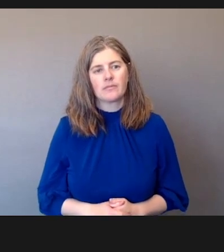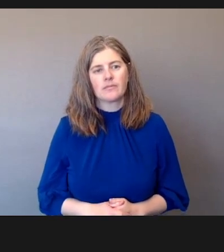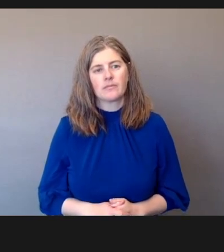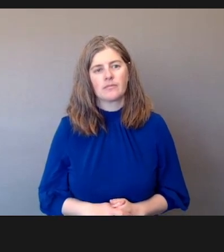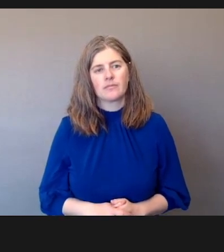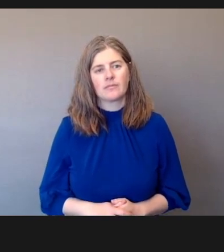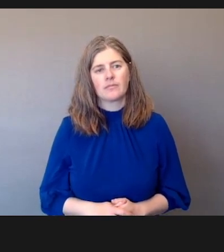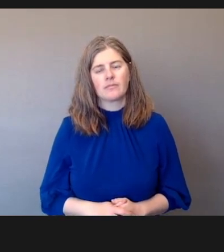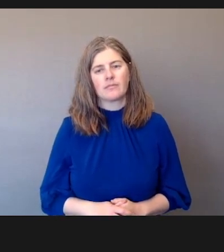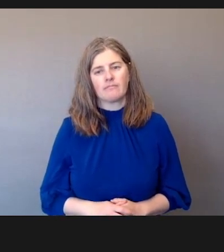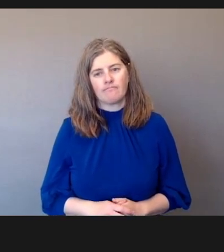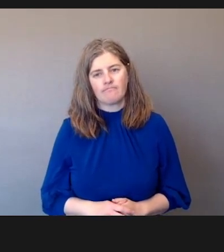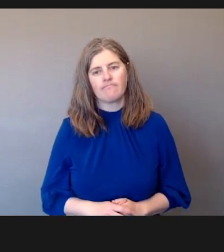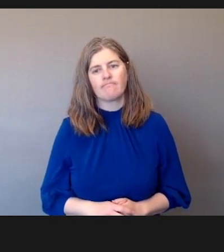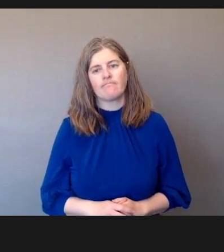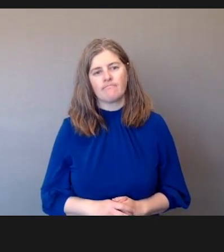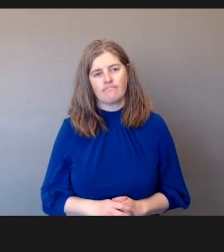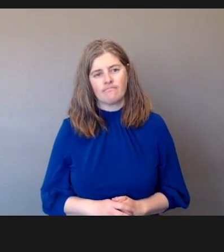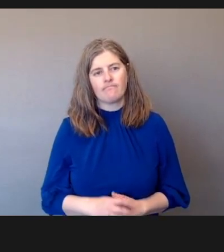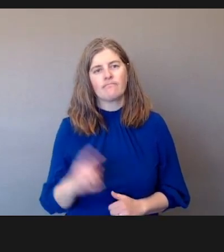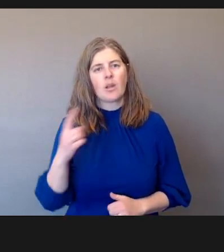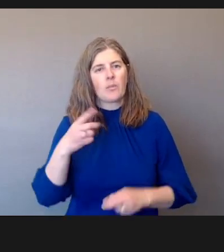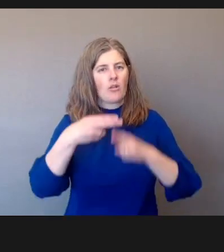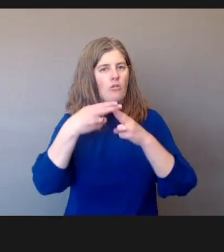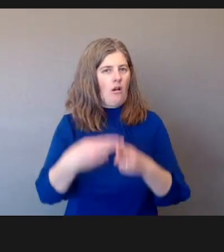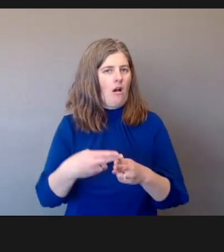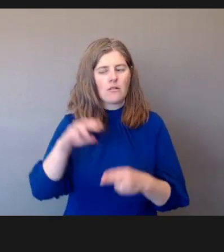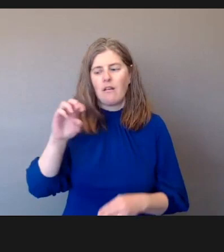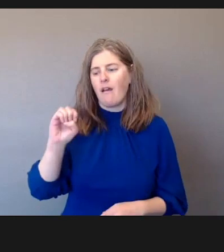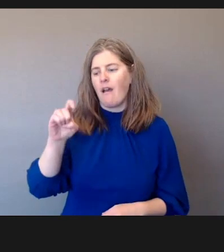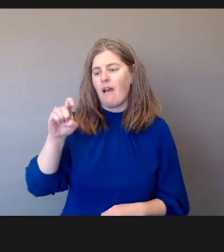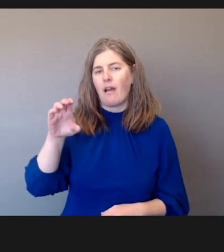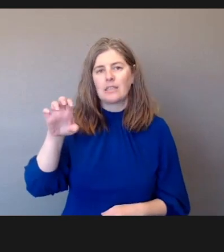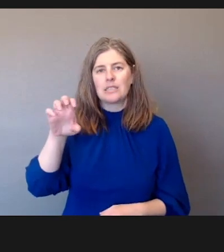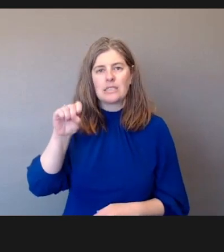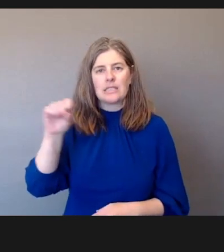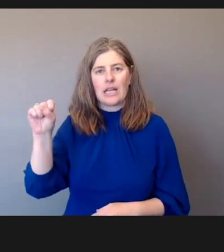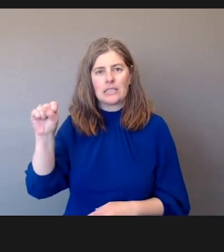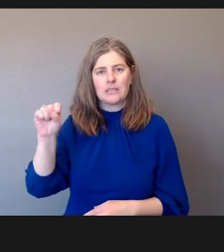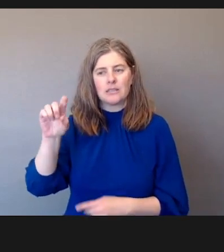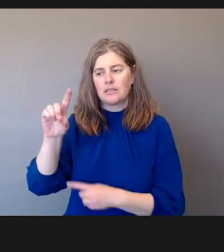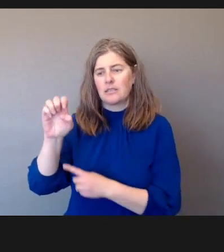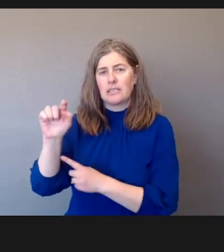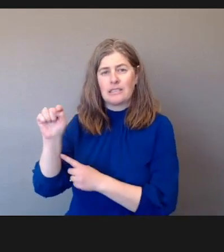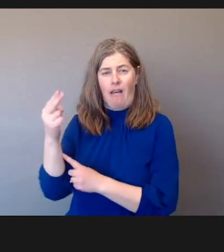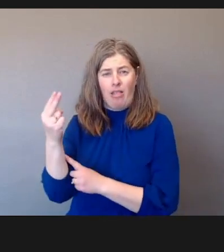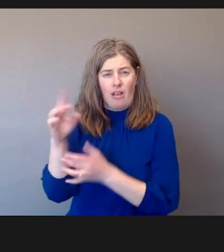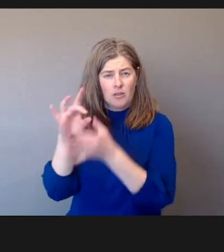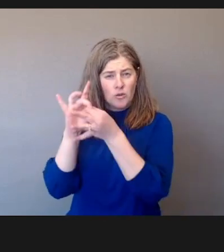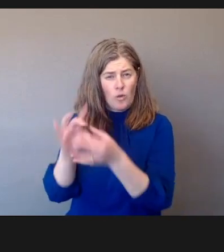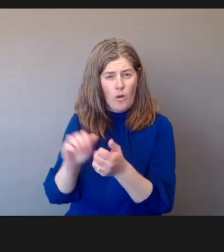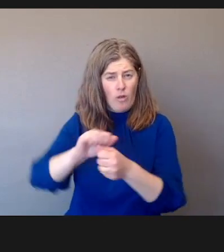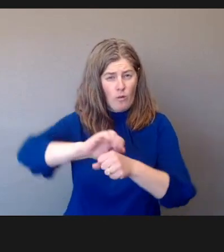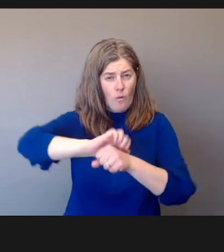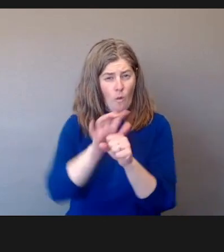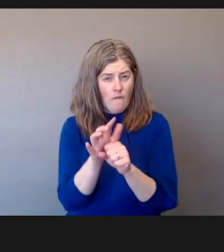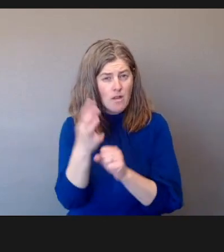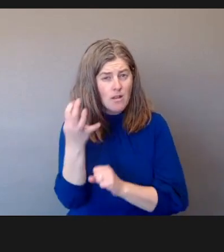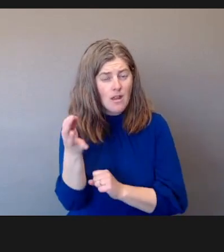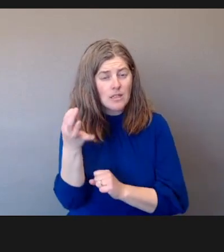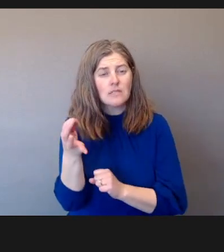there is something called excess deaths associated with COVID-19,